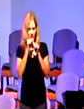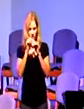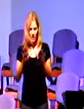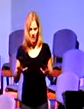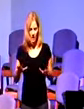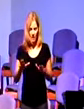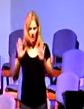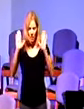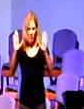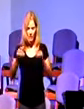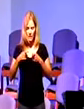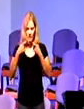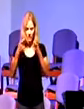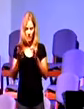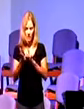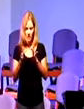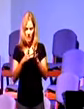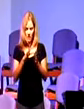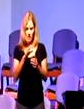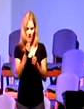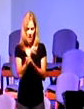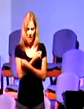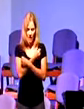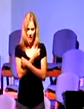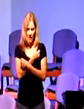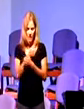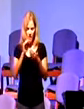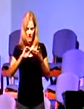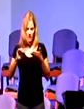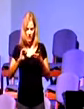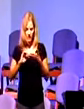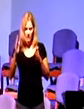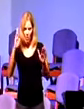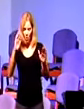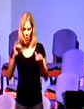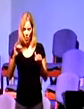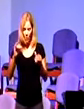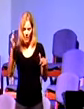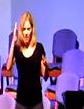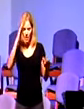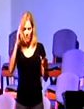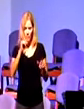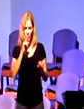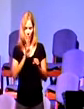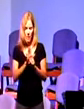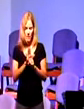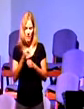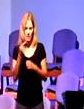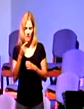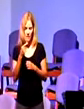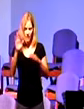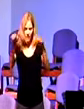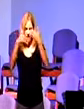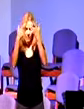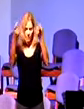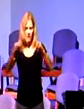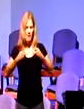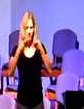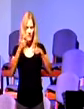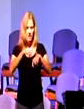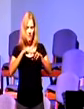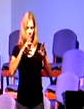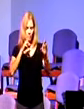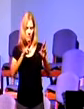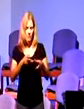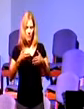blessing, the greatest gift of Jesus, his love, his forgiveness, hope, and the promise of heaven. Father, we give you this time of